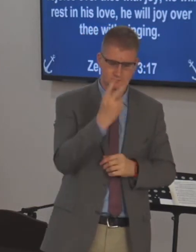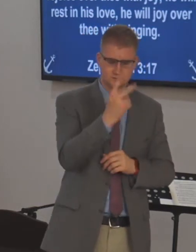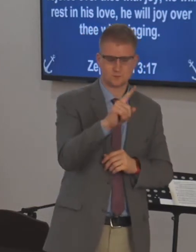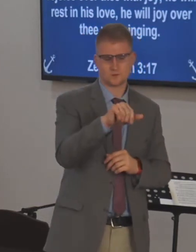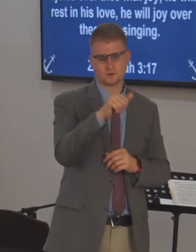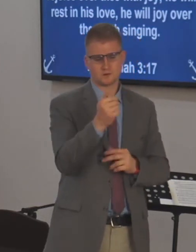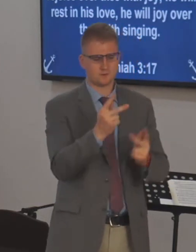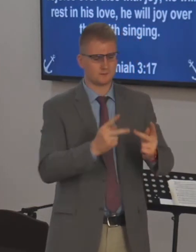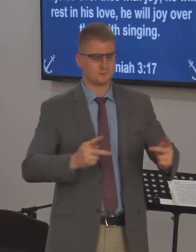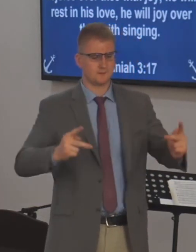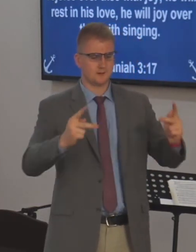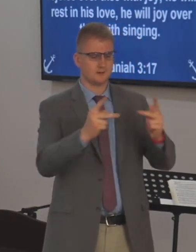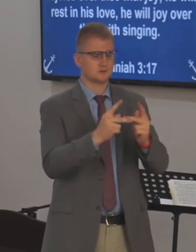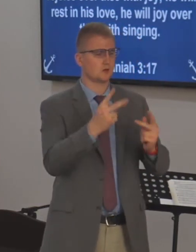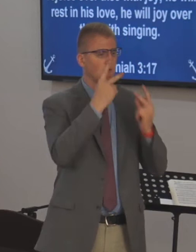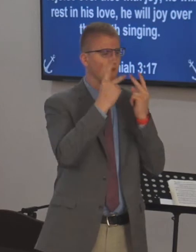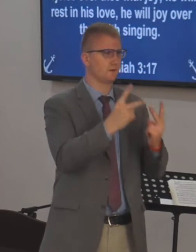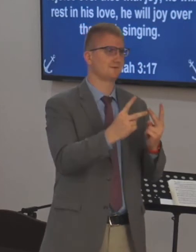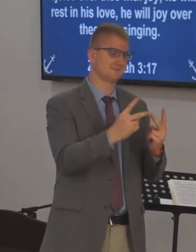place. Let's go to